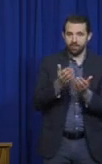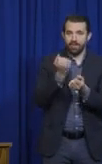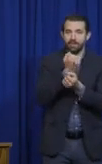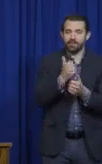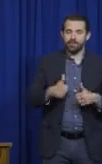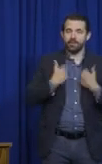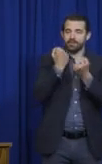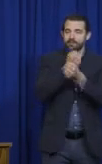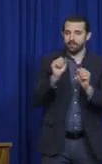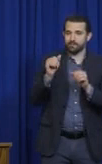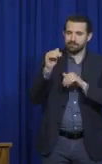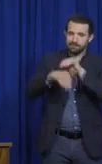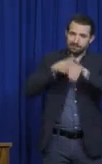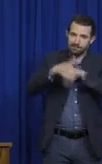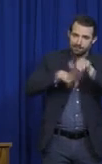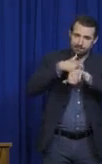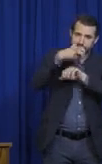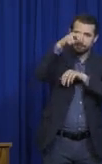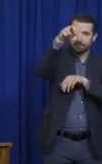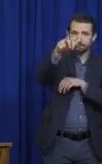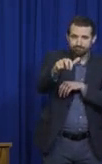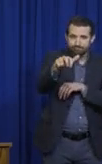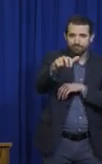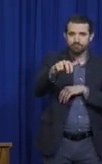dry land is still a ways off in the distance.